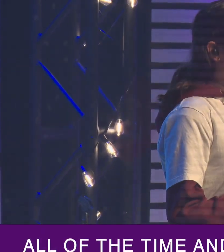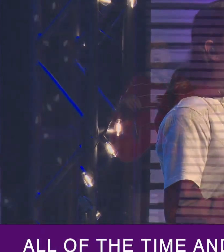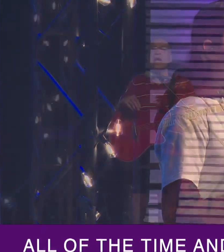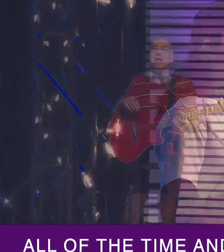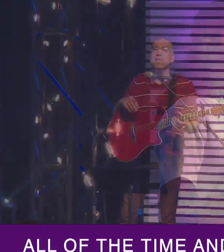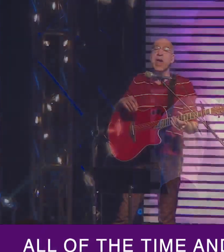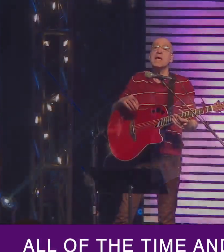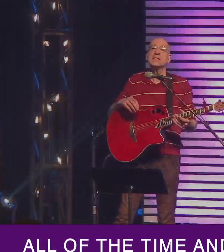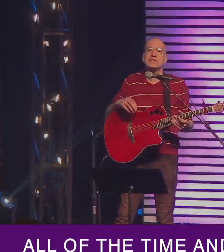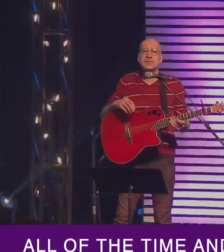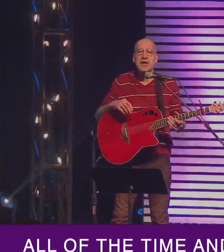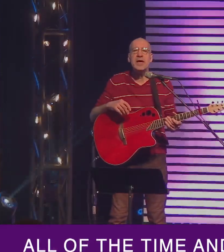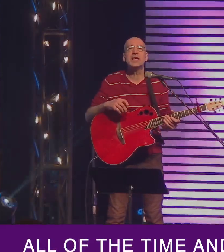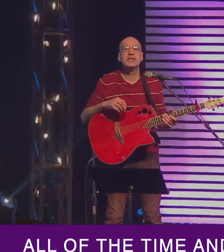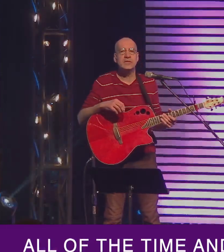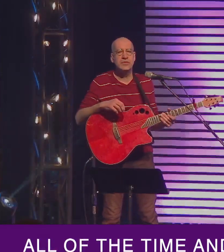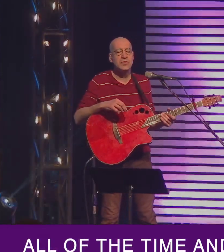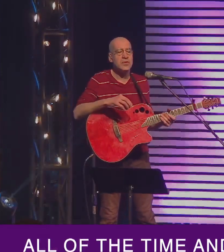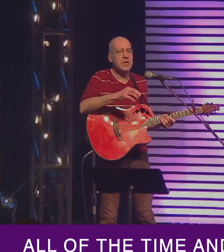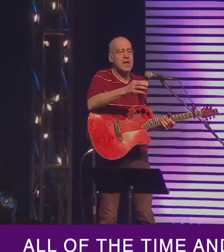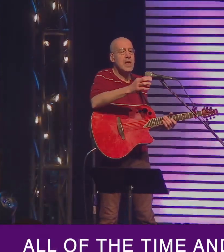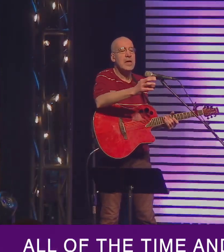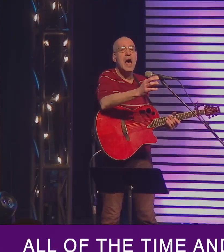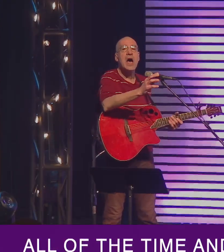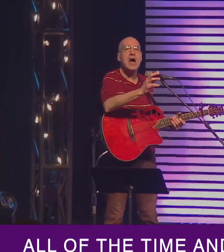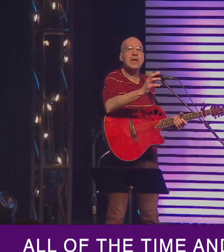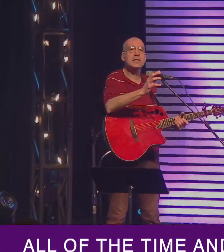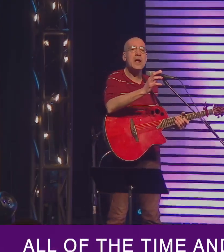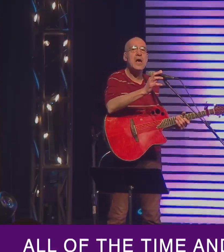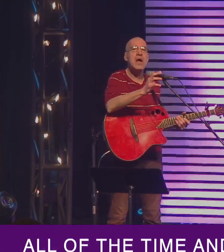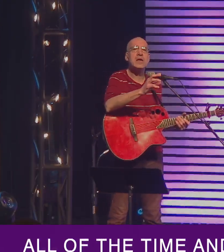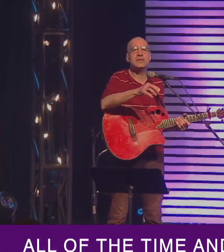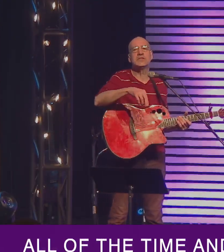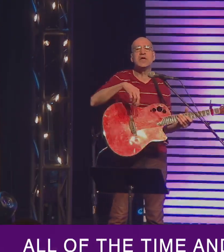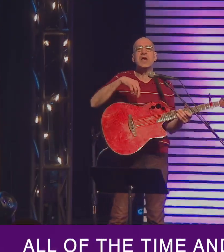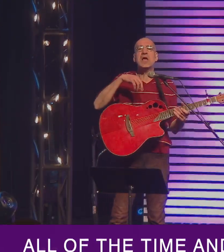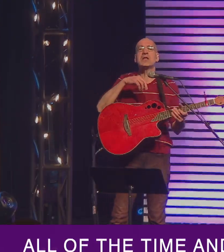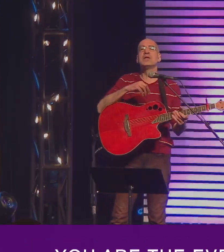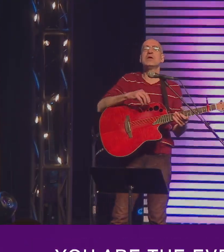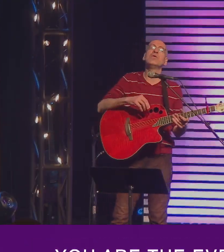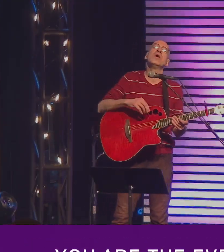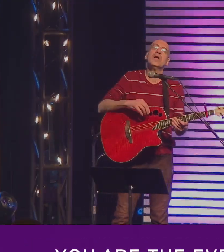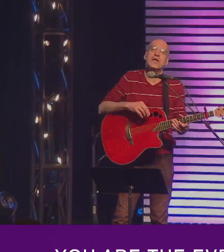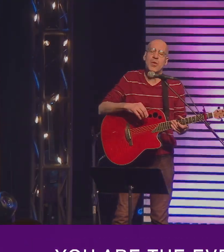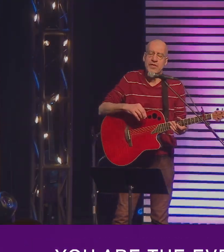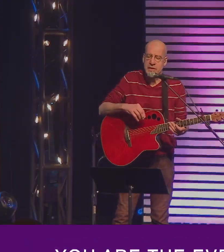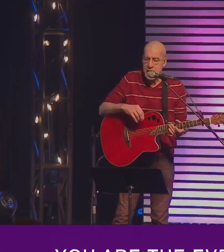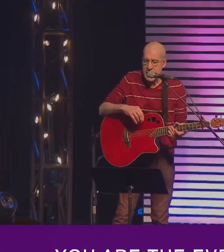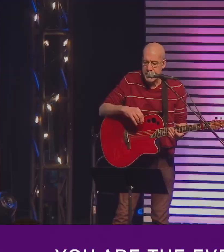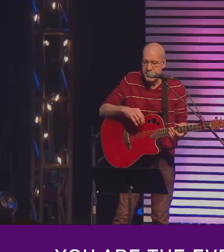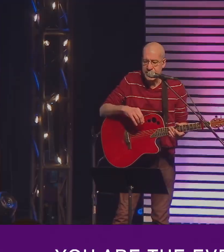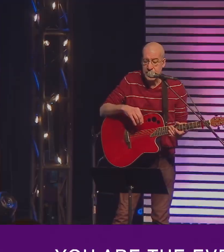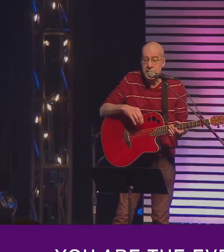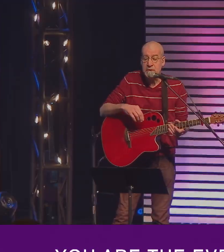All of the time and space could not contain you.